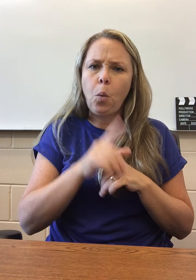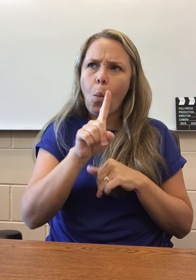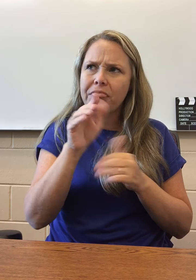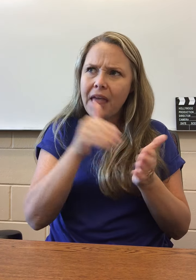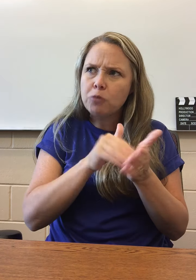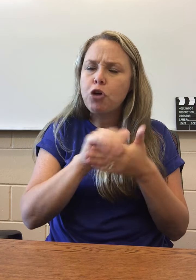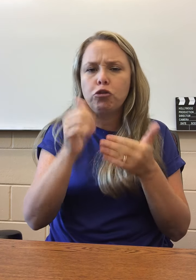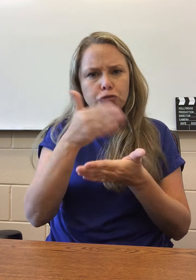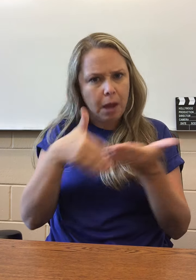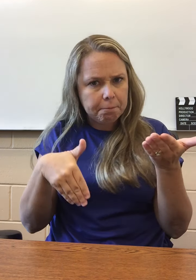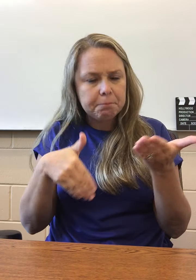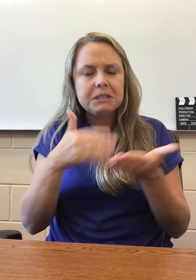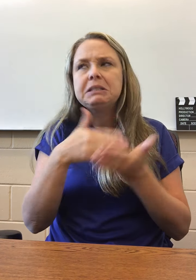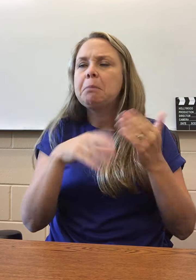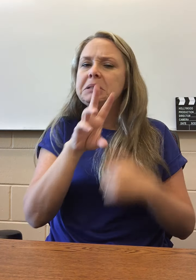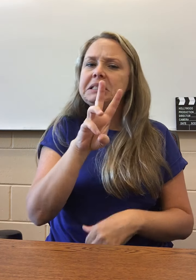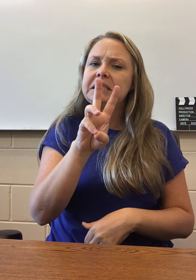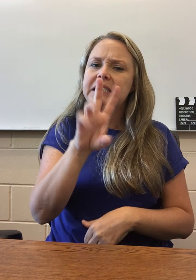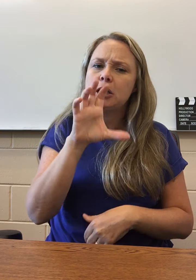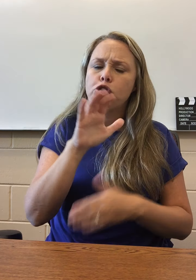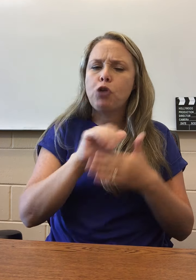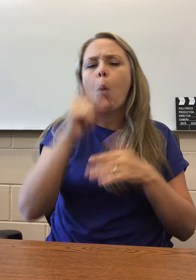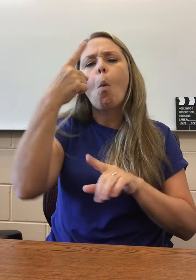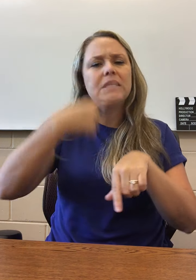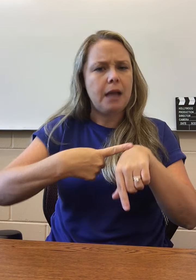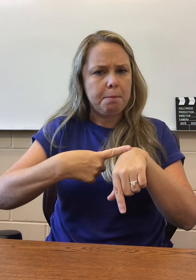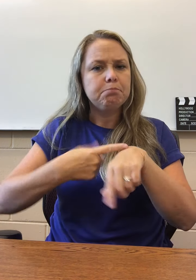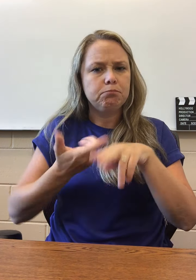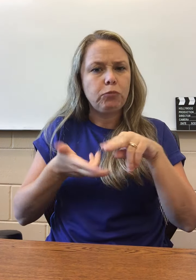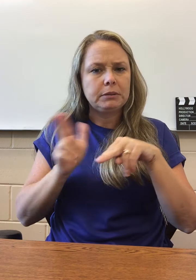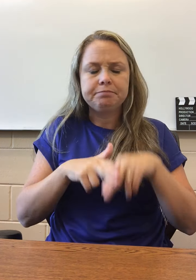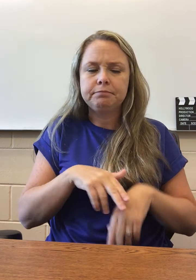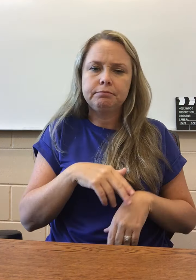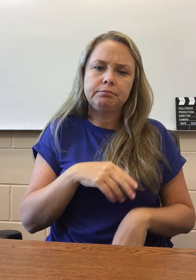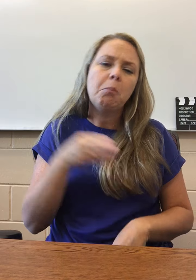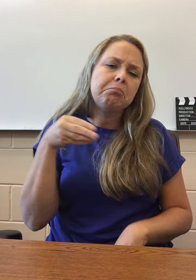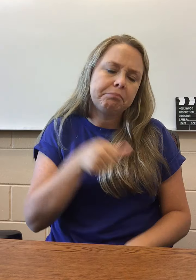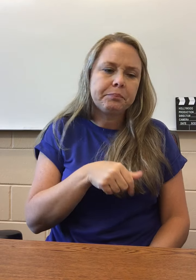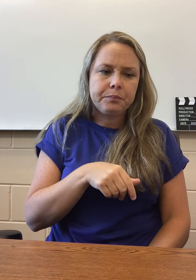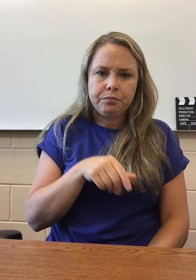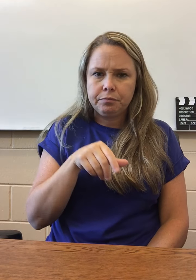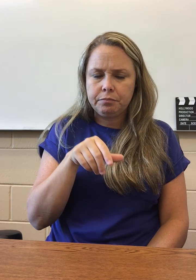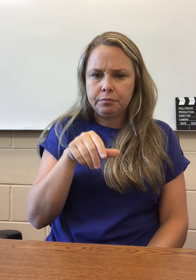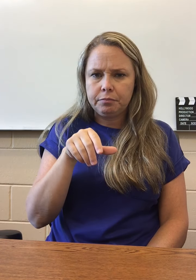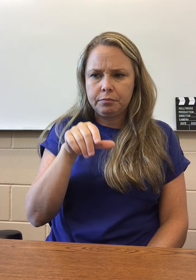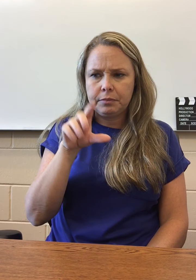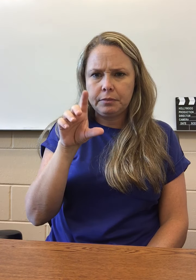raise and a six hundred dollar one time thank you gage over in jackson county what's it look like